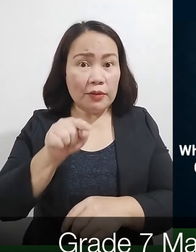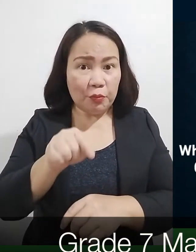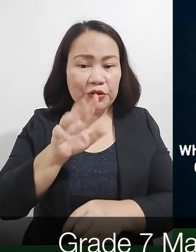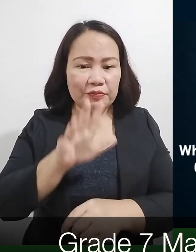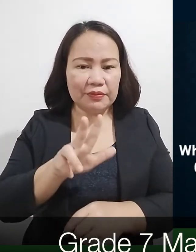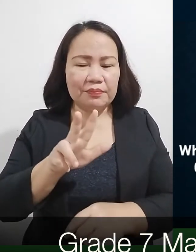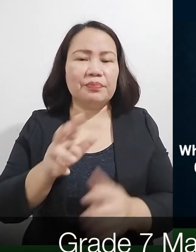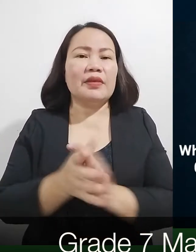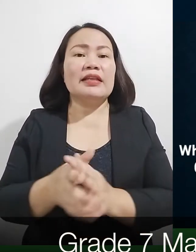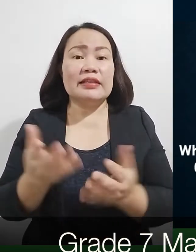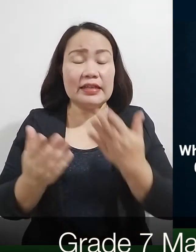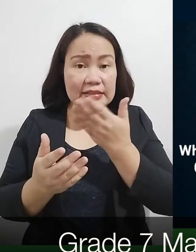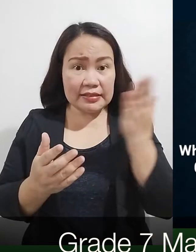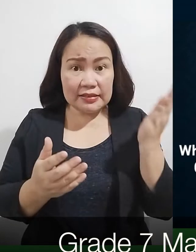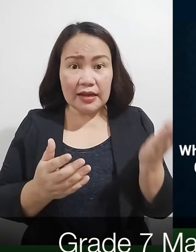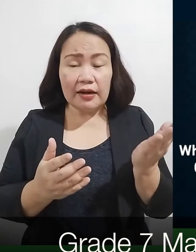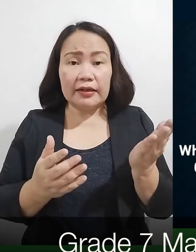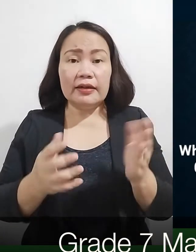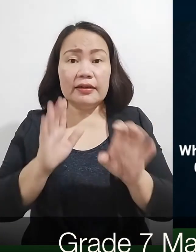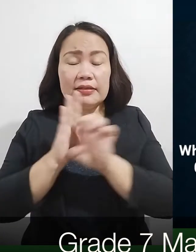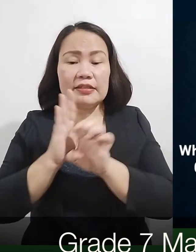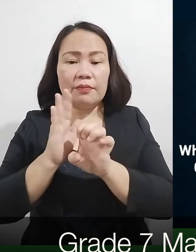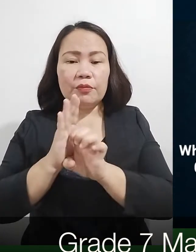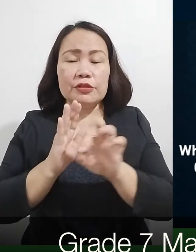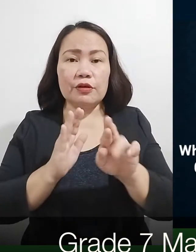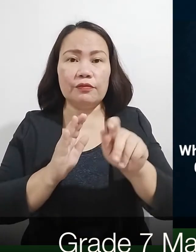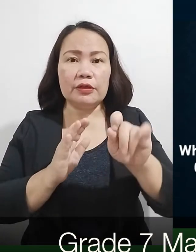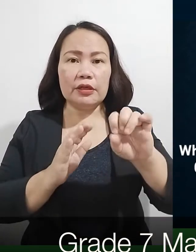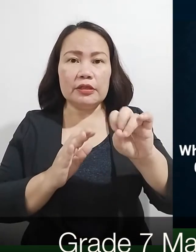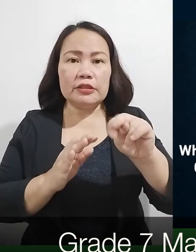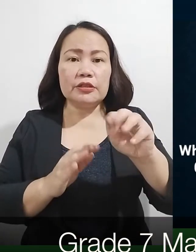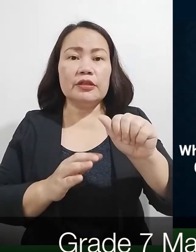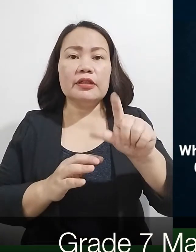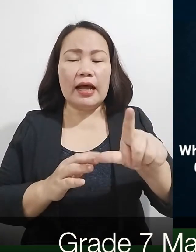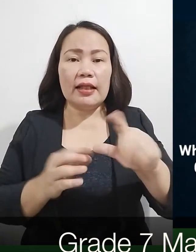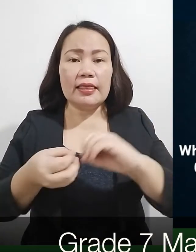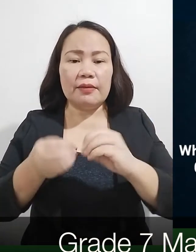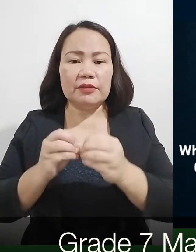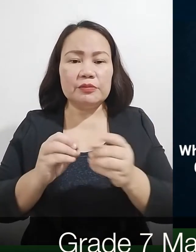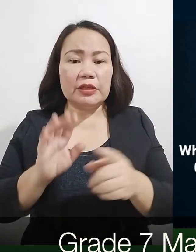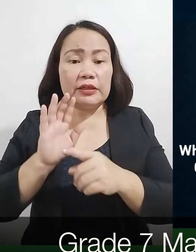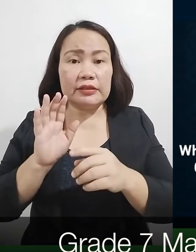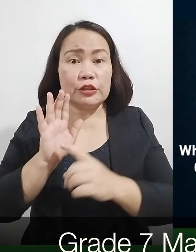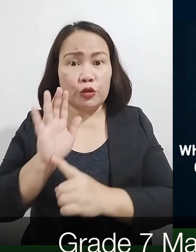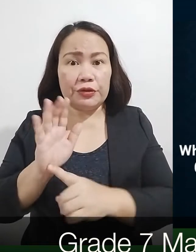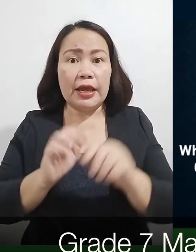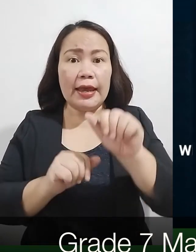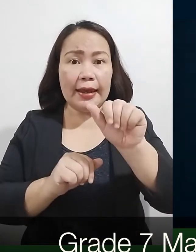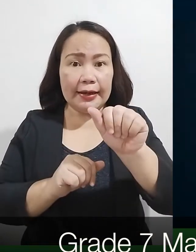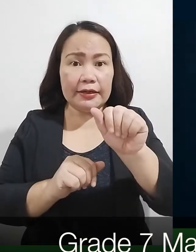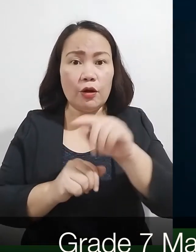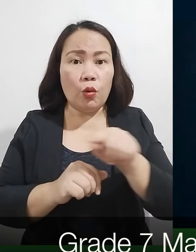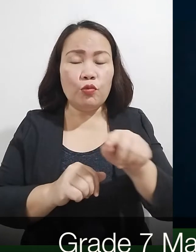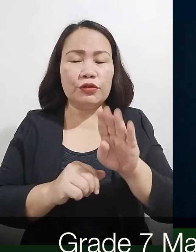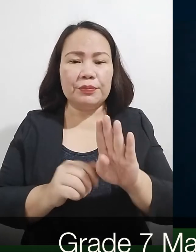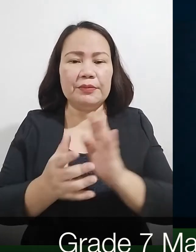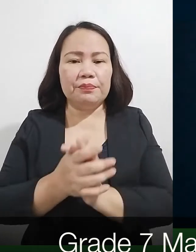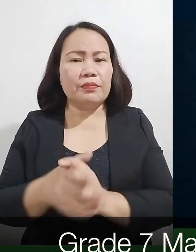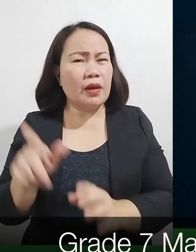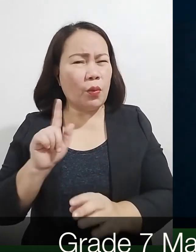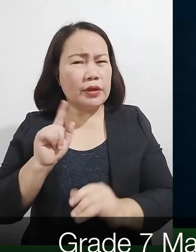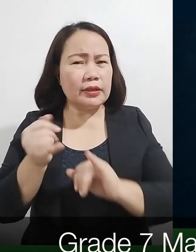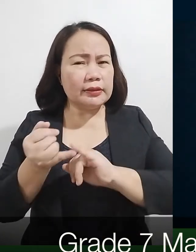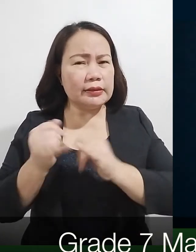rational numbers which can be expressed in the form of A over B. So what